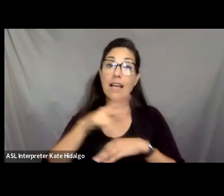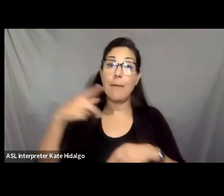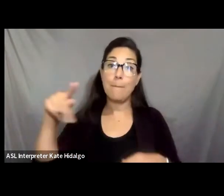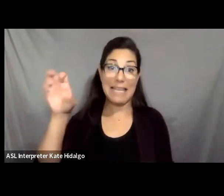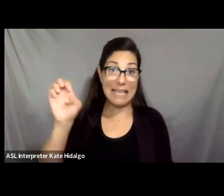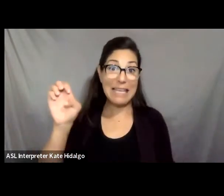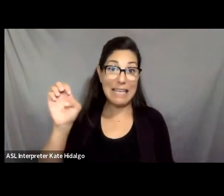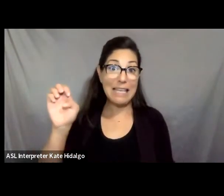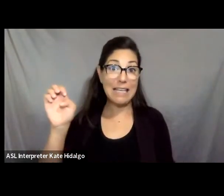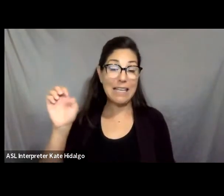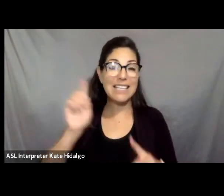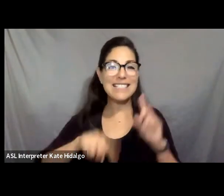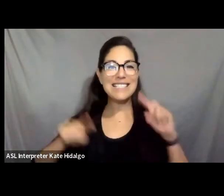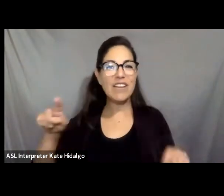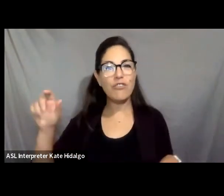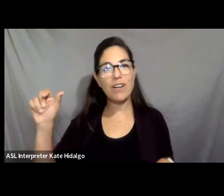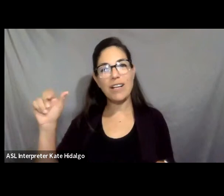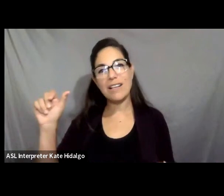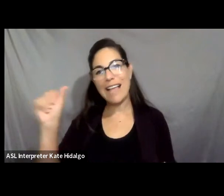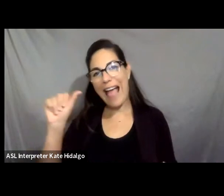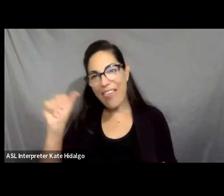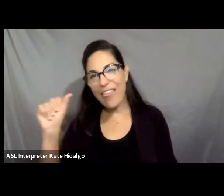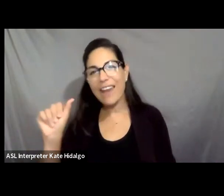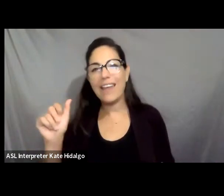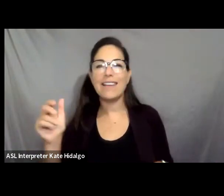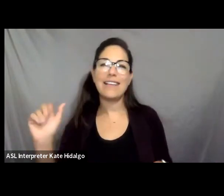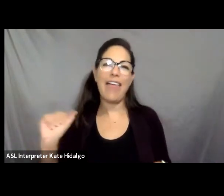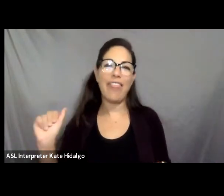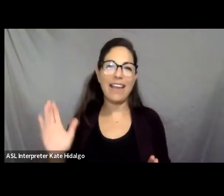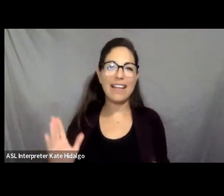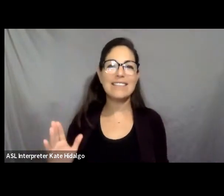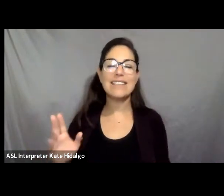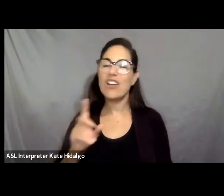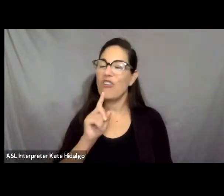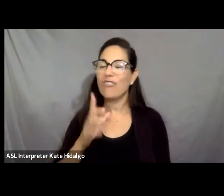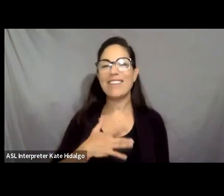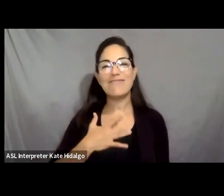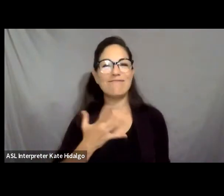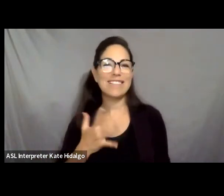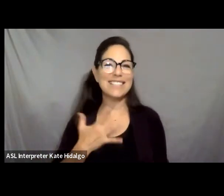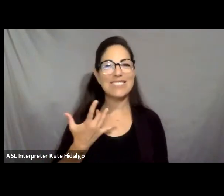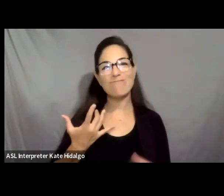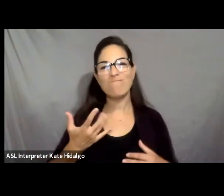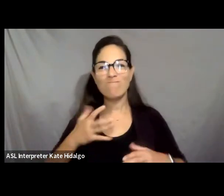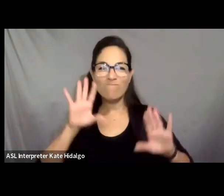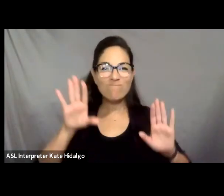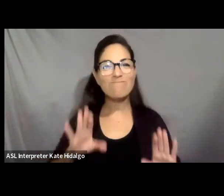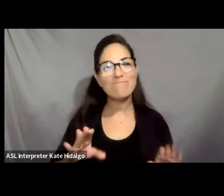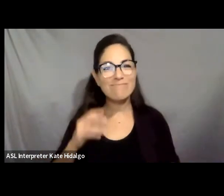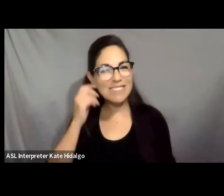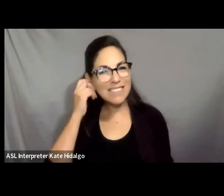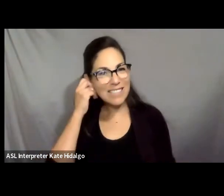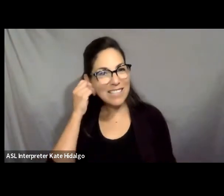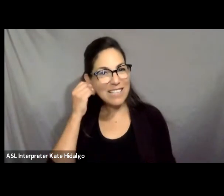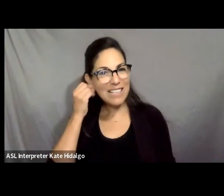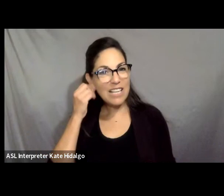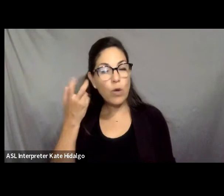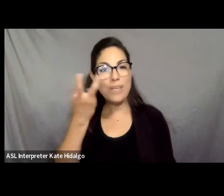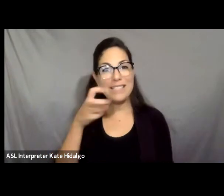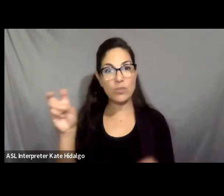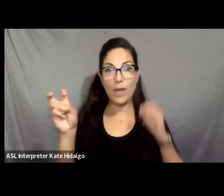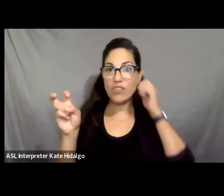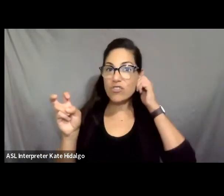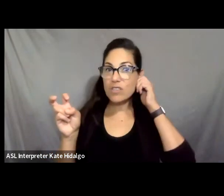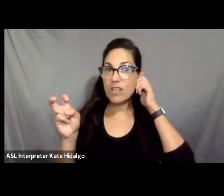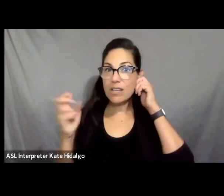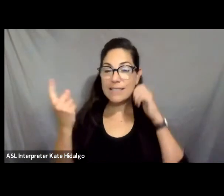as a variety of sports. And, I've been out there on it. It's very springy and it's great. And we did switch. This